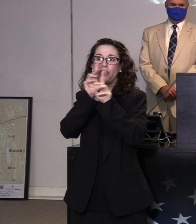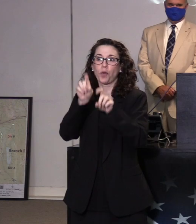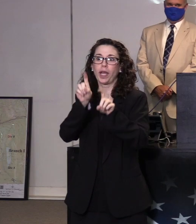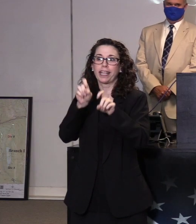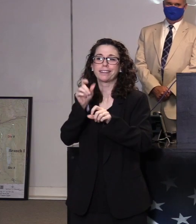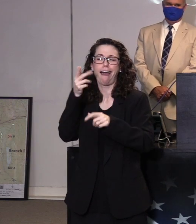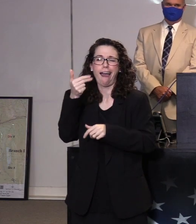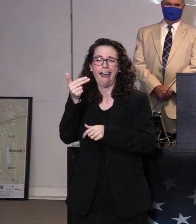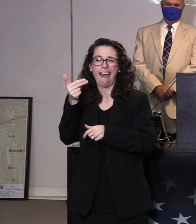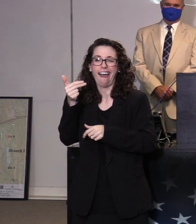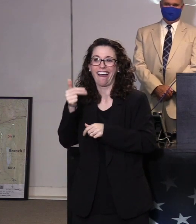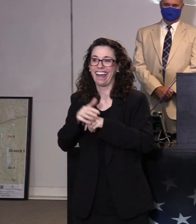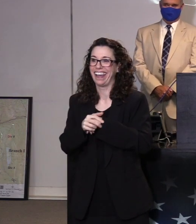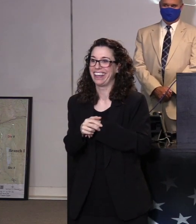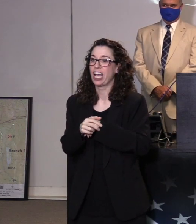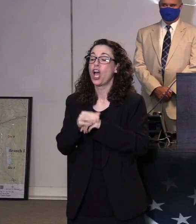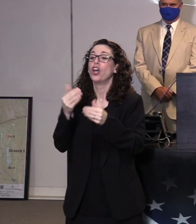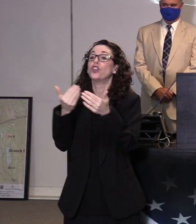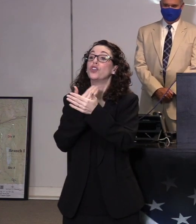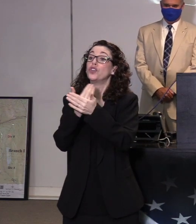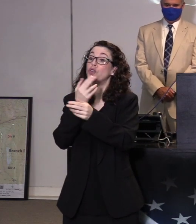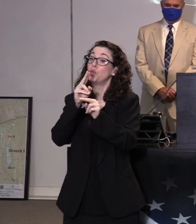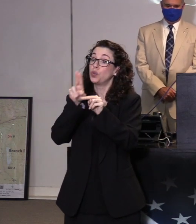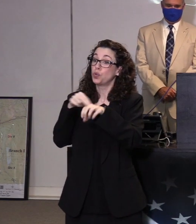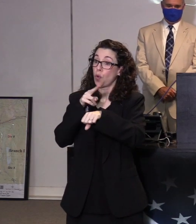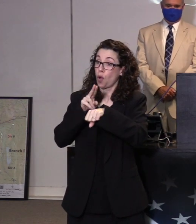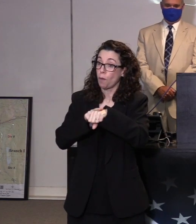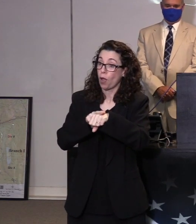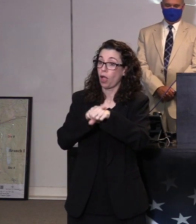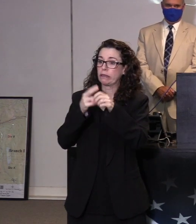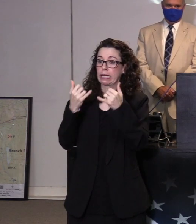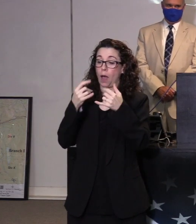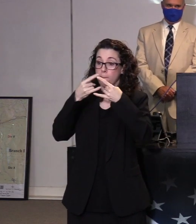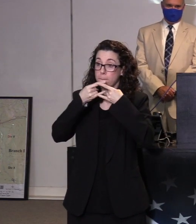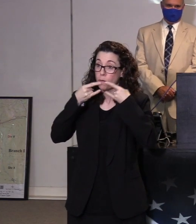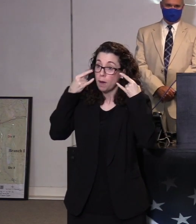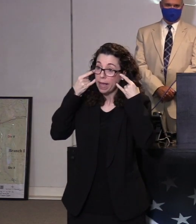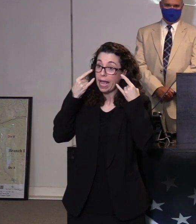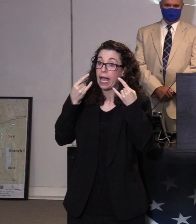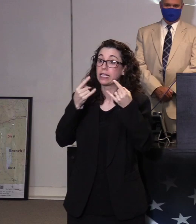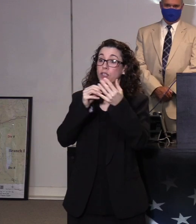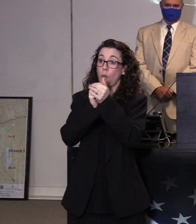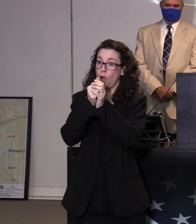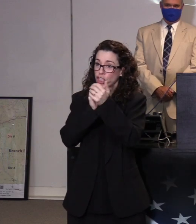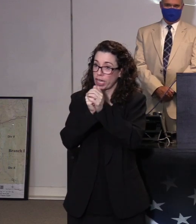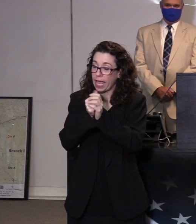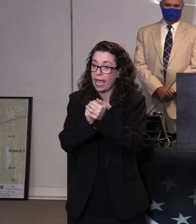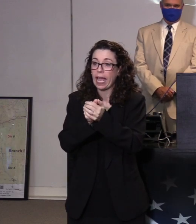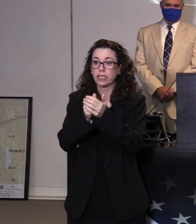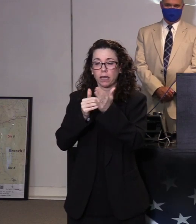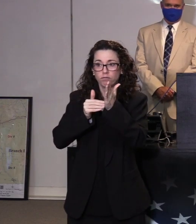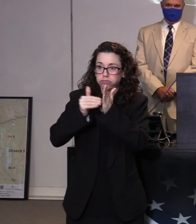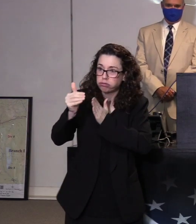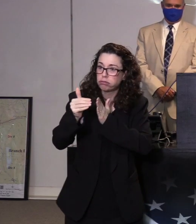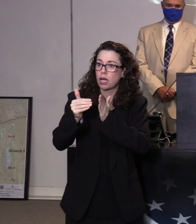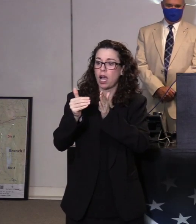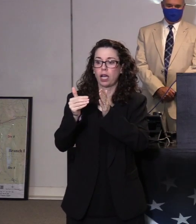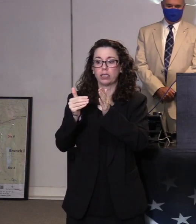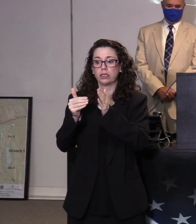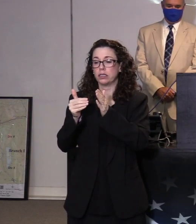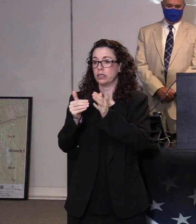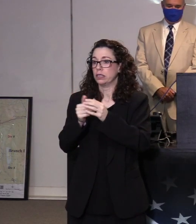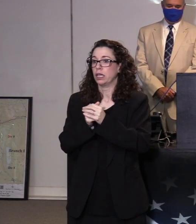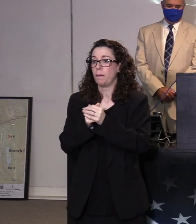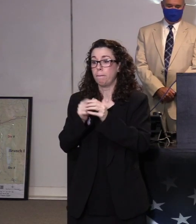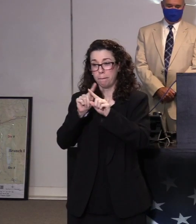new normal. We are wearing masks. We're washing our hands unlike we ever have in the past, but it's